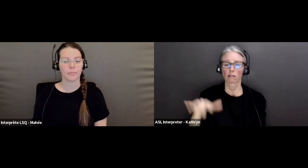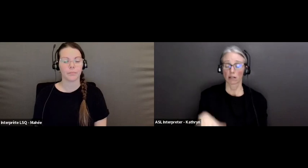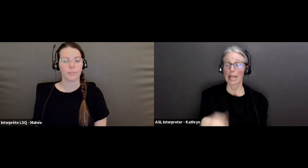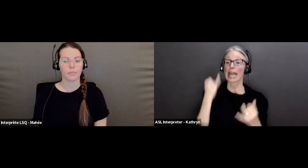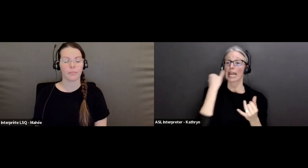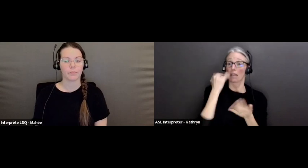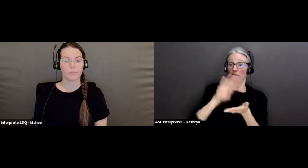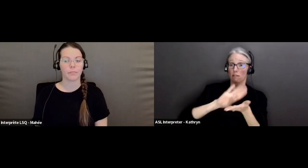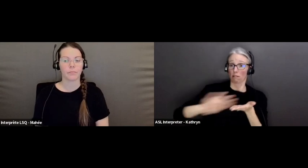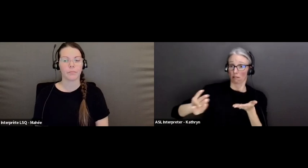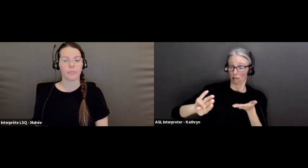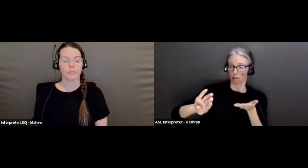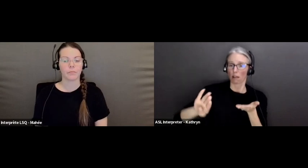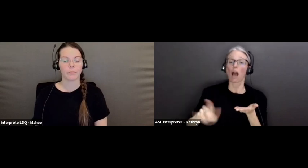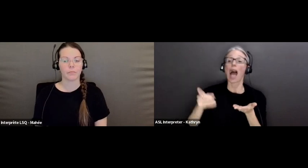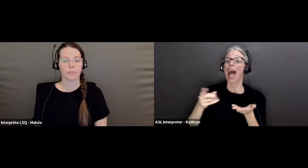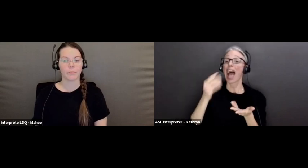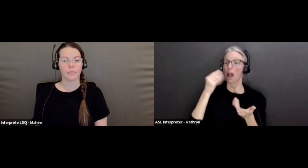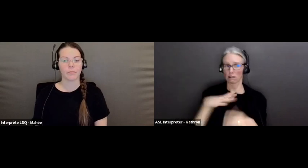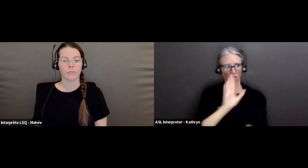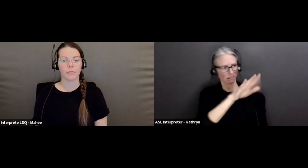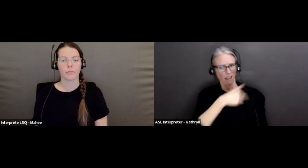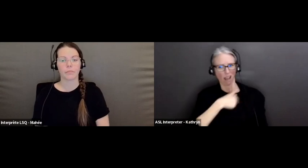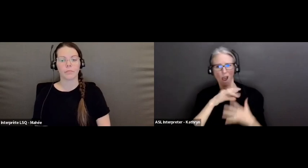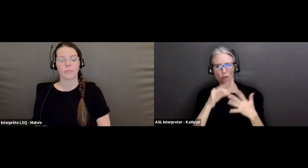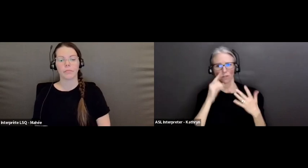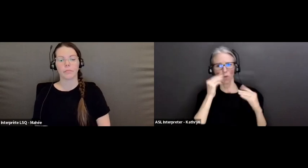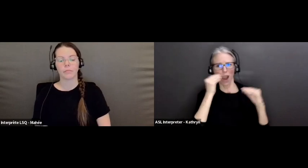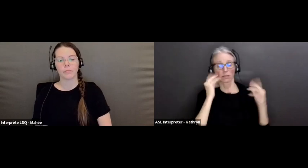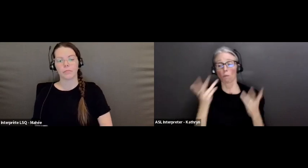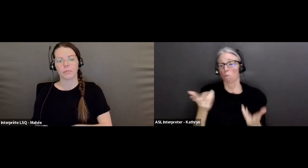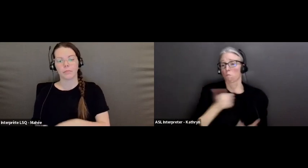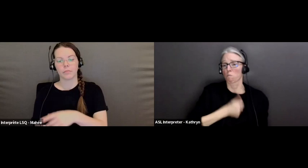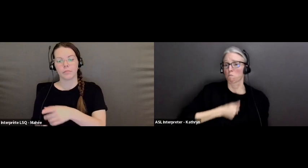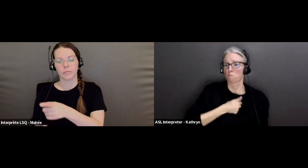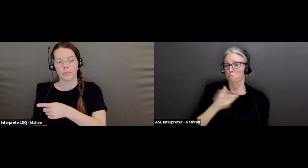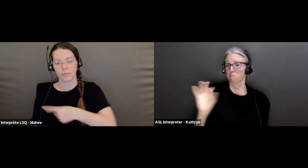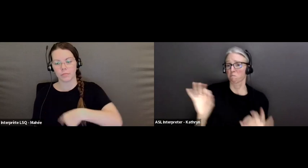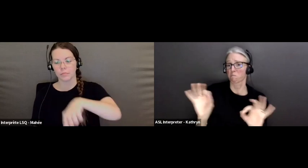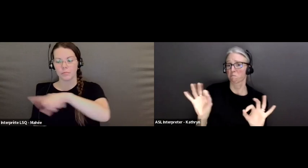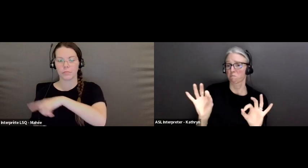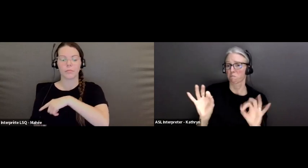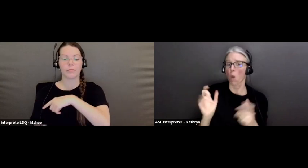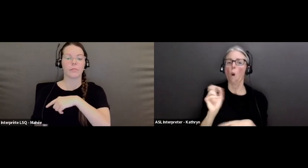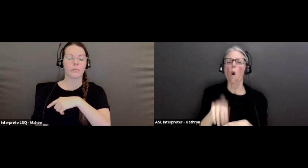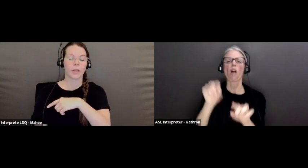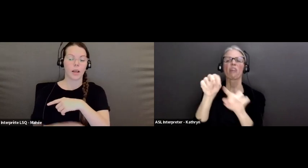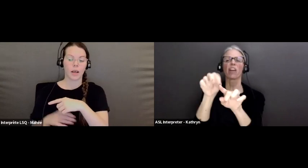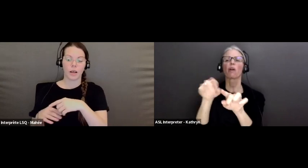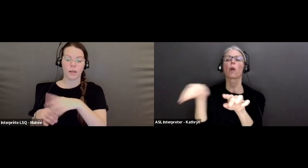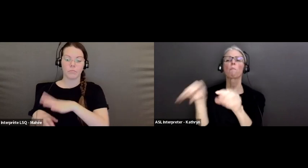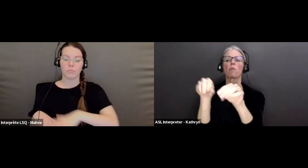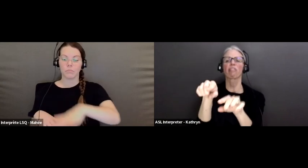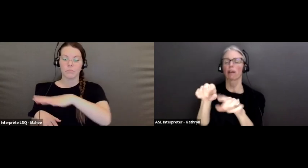and unsafe shelter space from which many residents have returned to encampments. Bylaws continue to